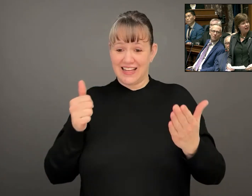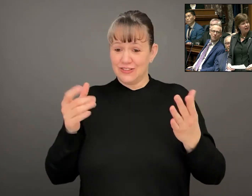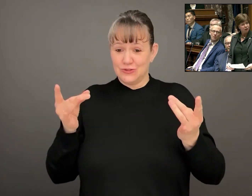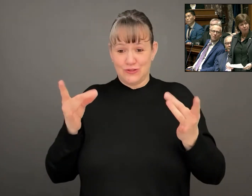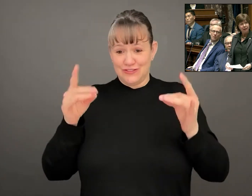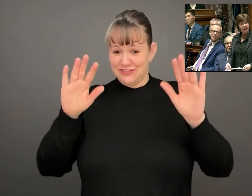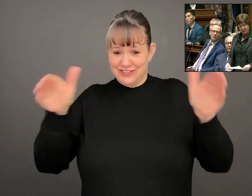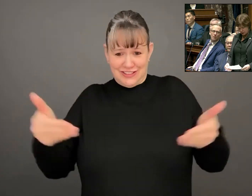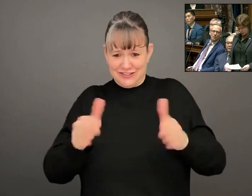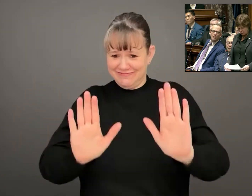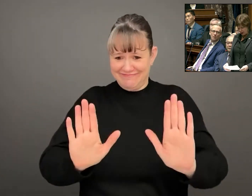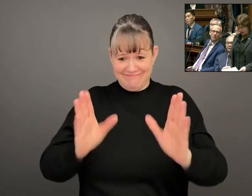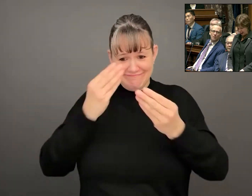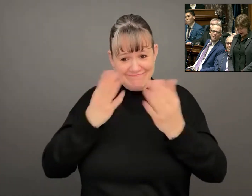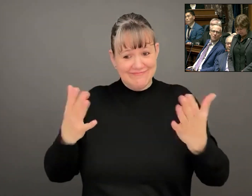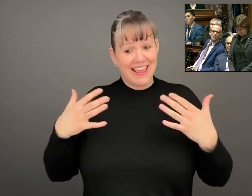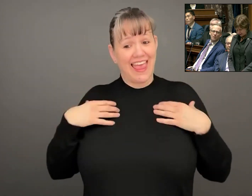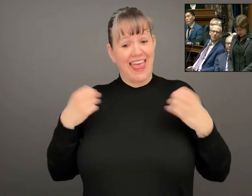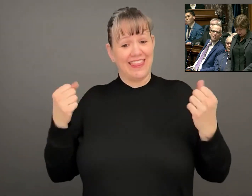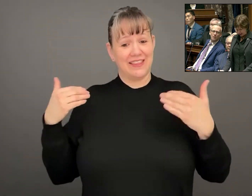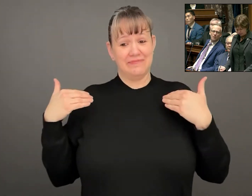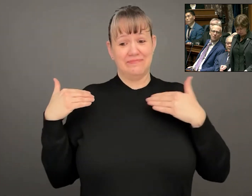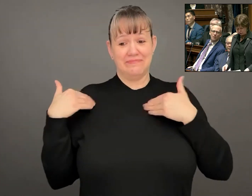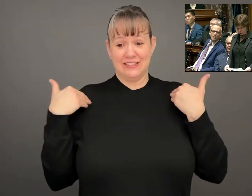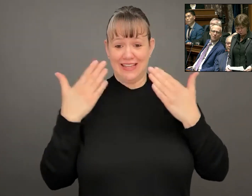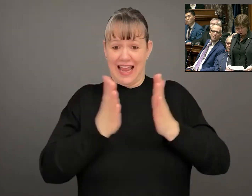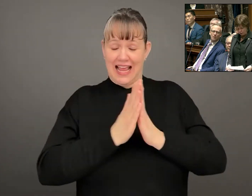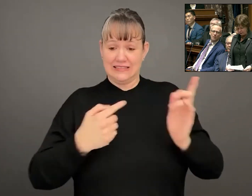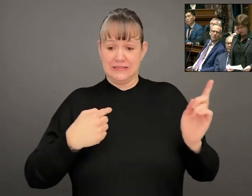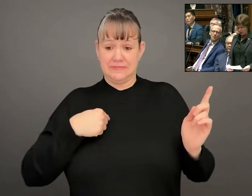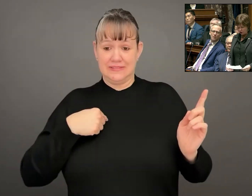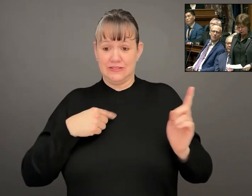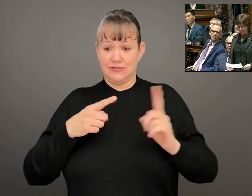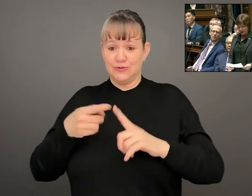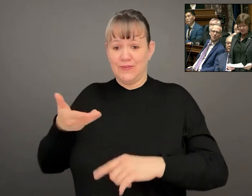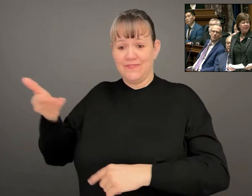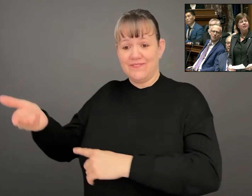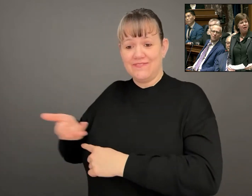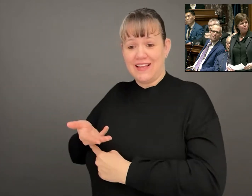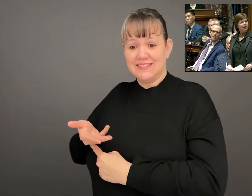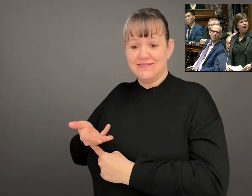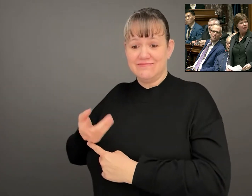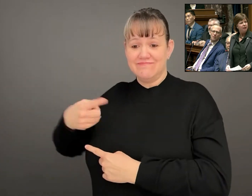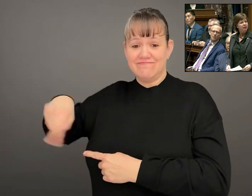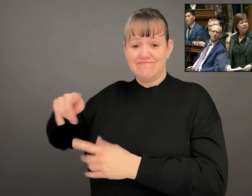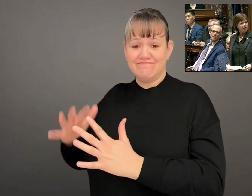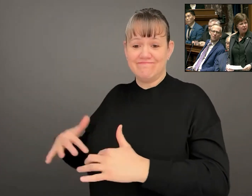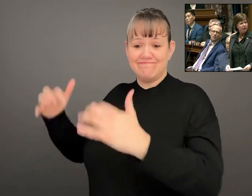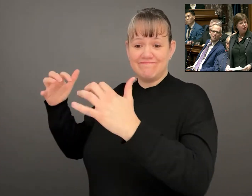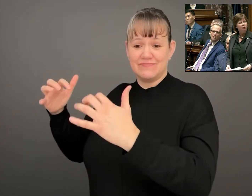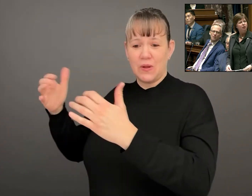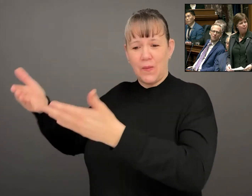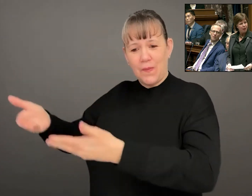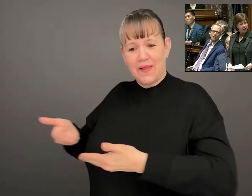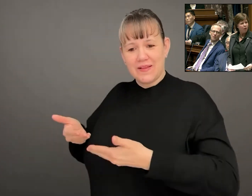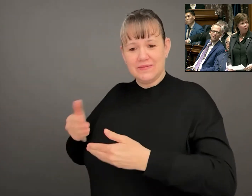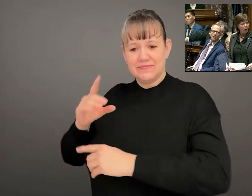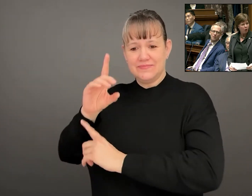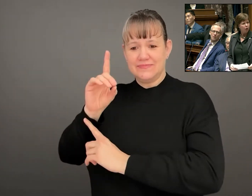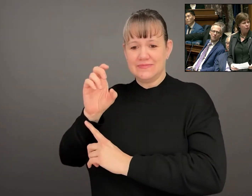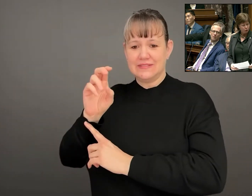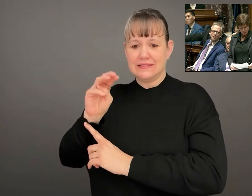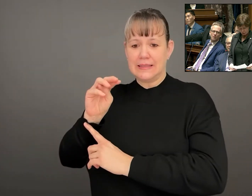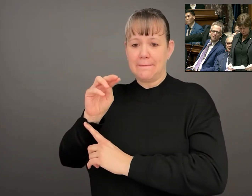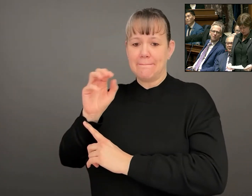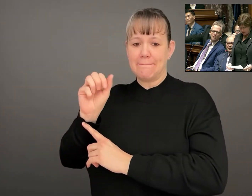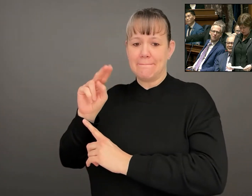Minister has asked me to invite the House to warmly welcome the Denman Island Seniors